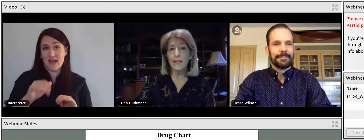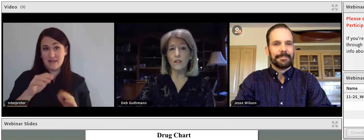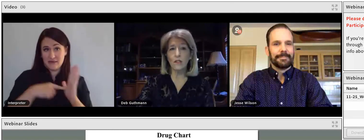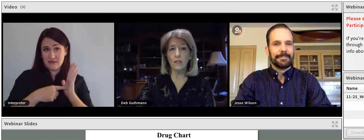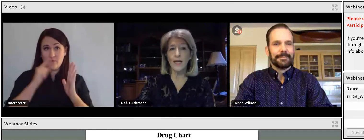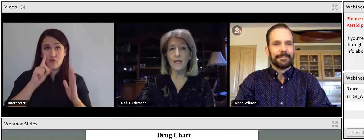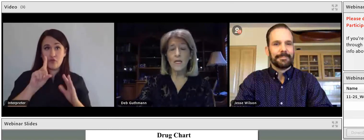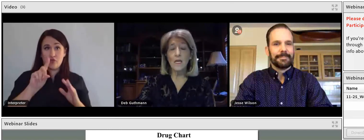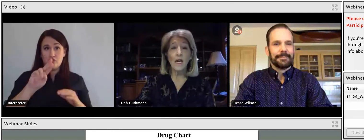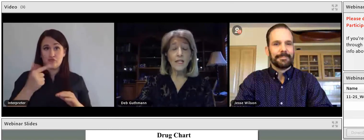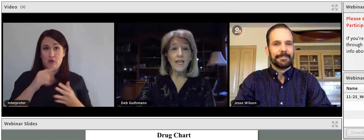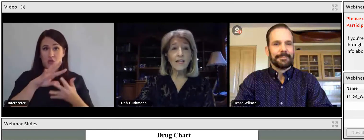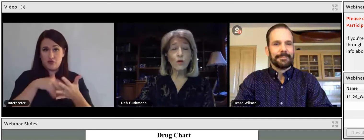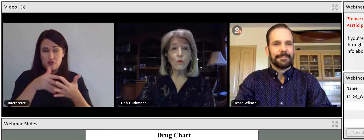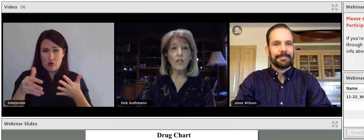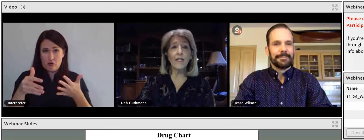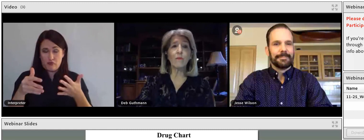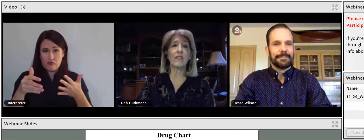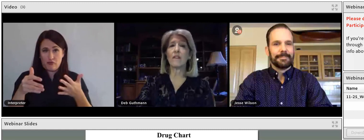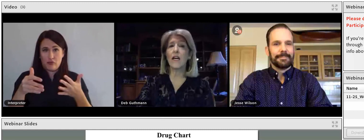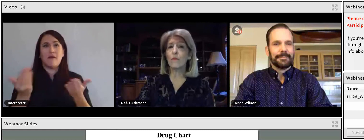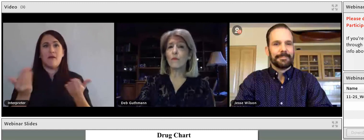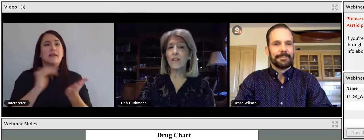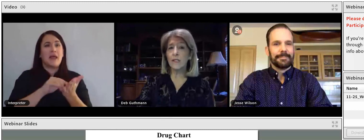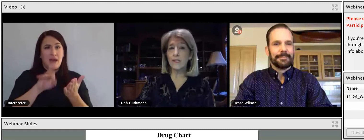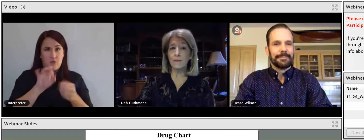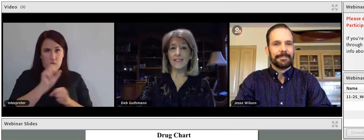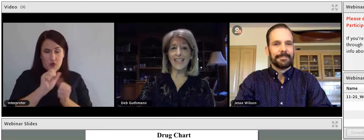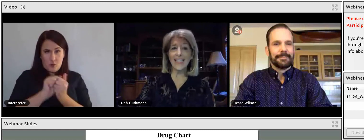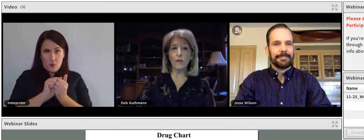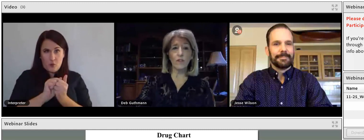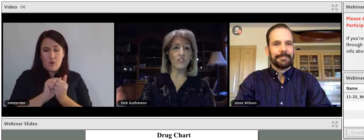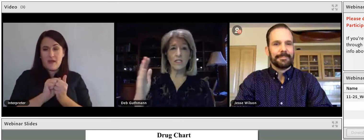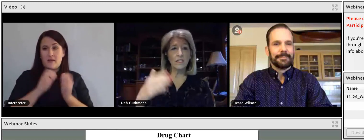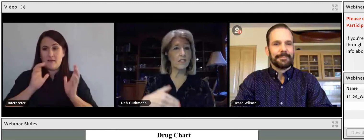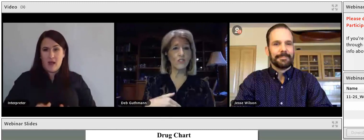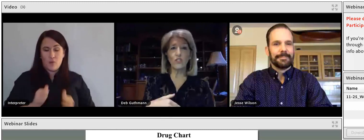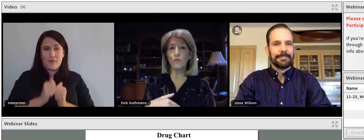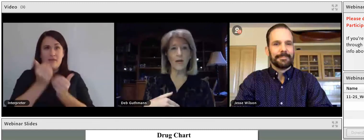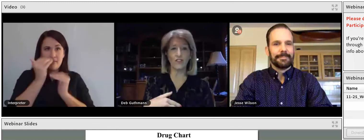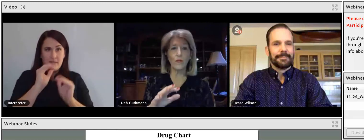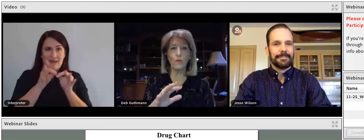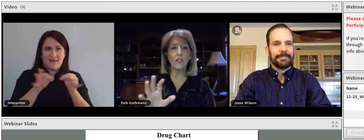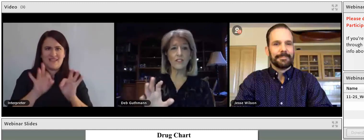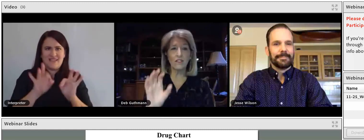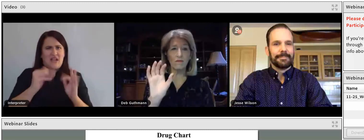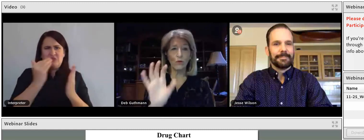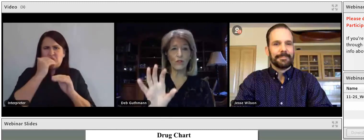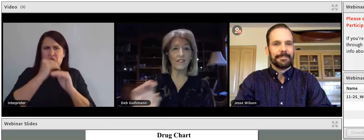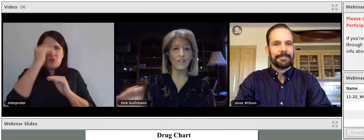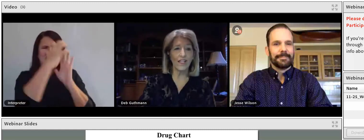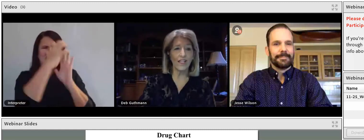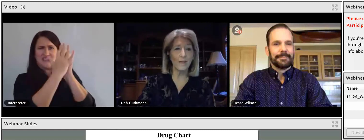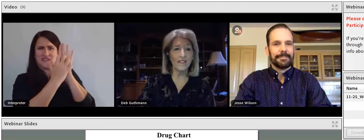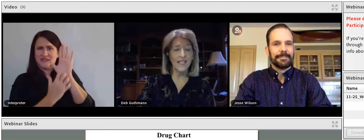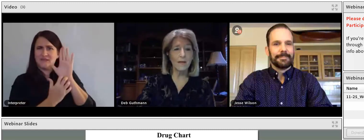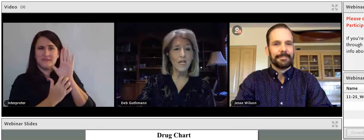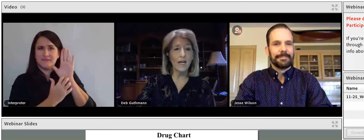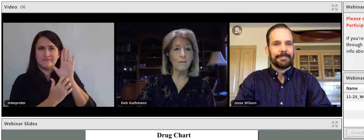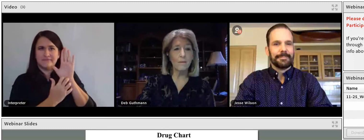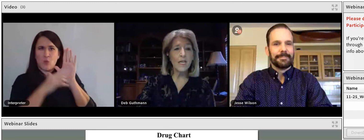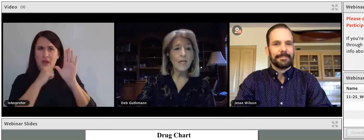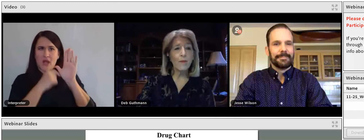drug chart might look like. Again, if we're working with the client with very limited language, this is too much. We wouldn't put this all